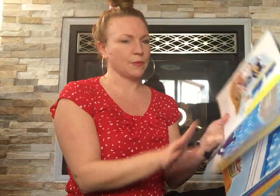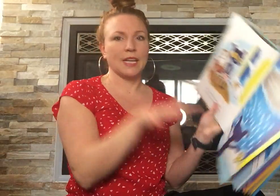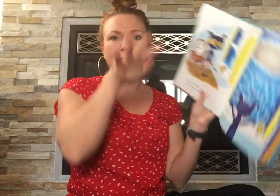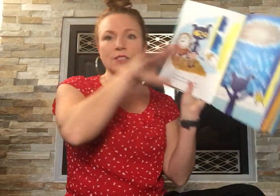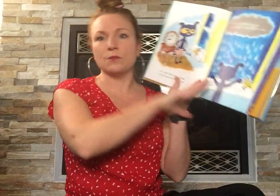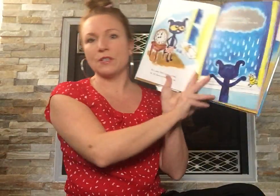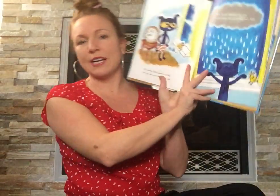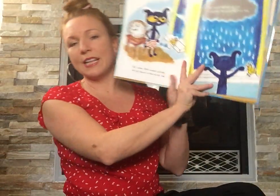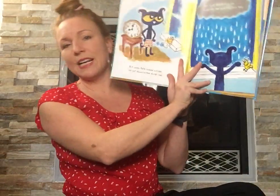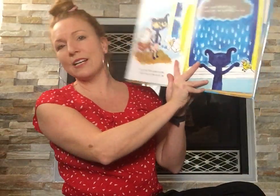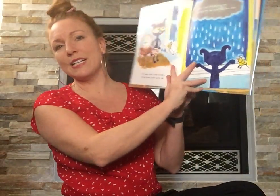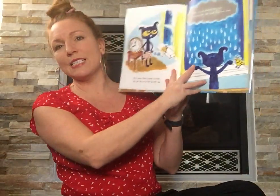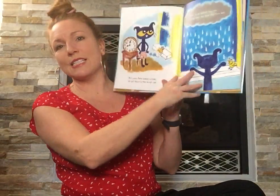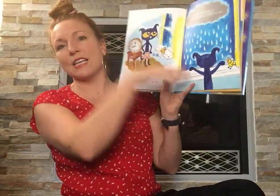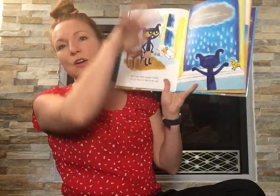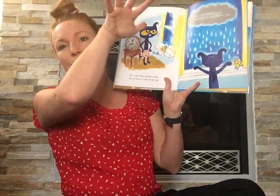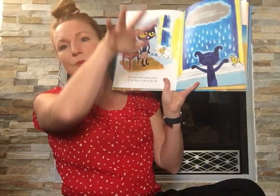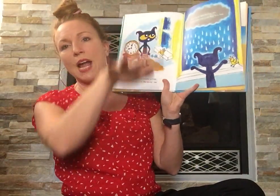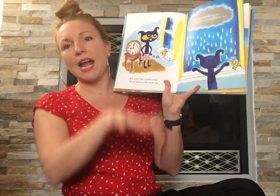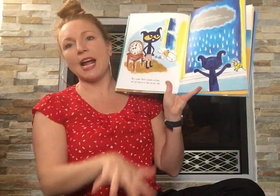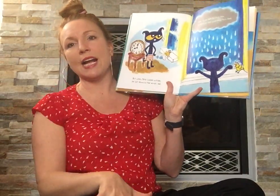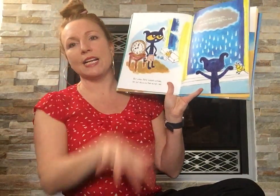And there is the rain.